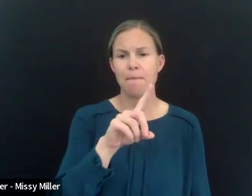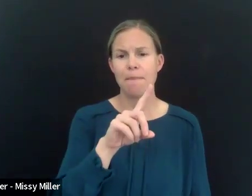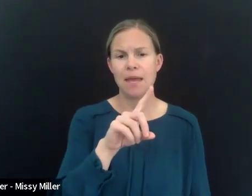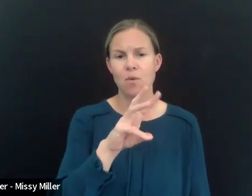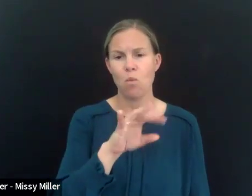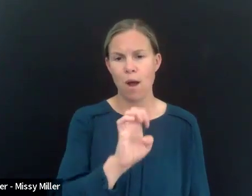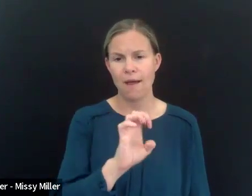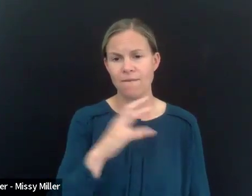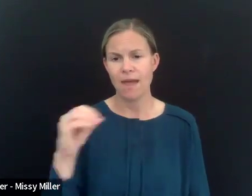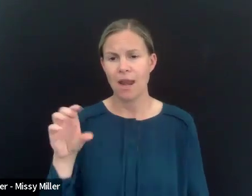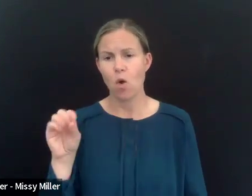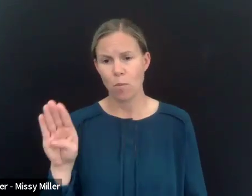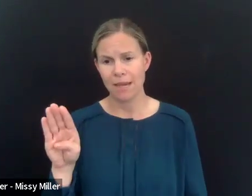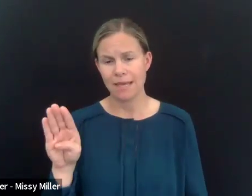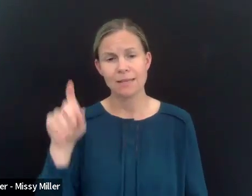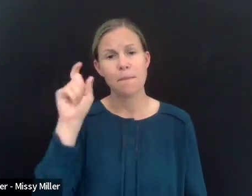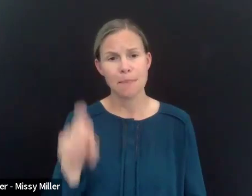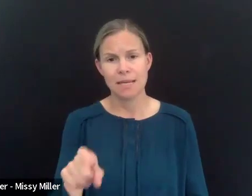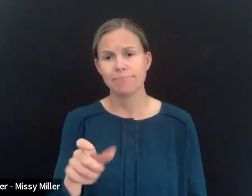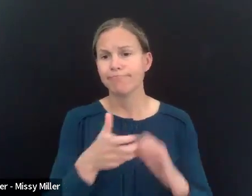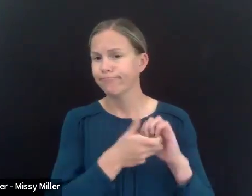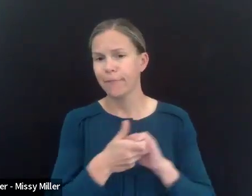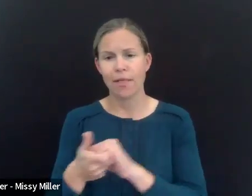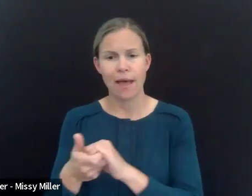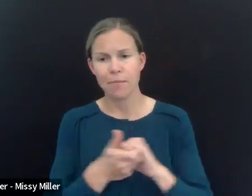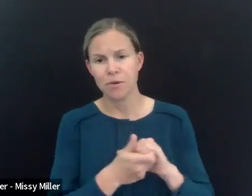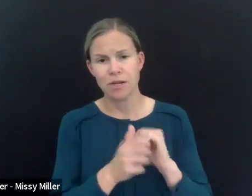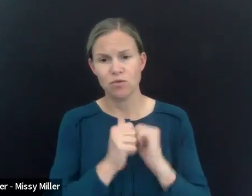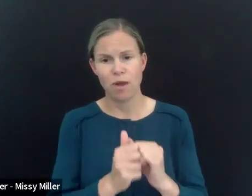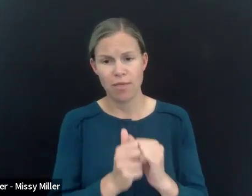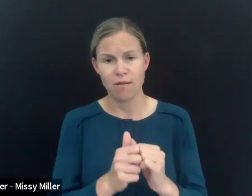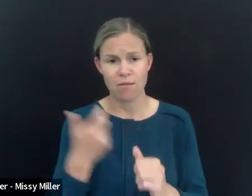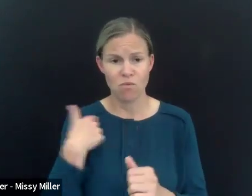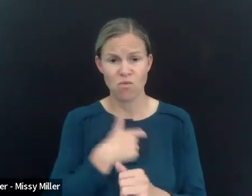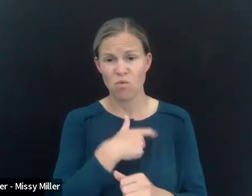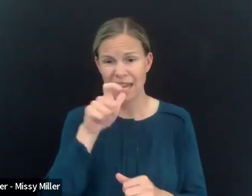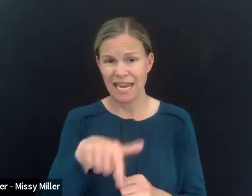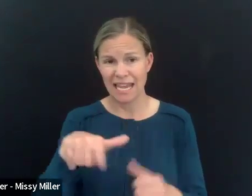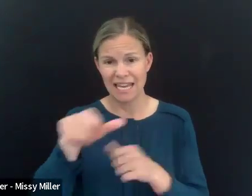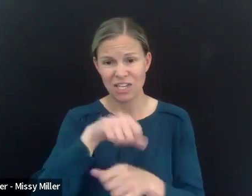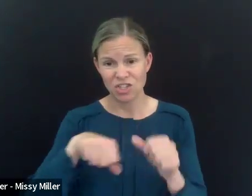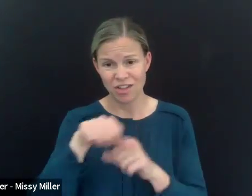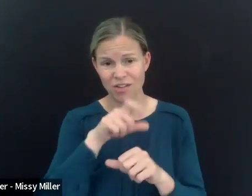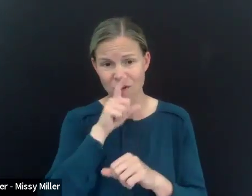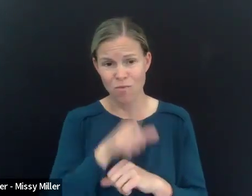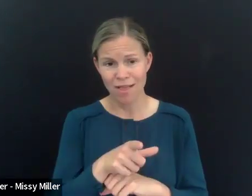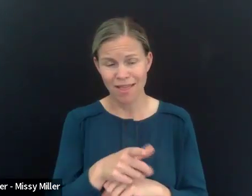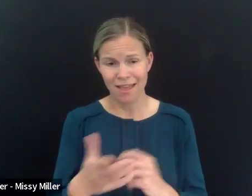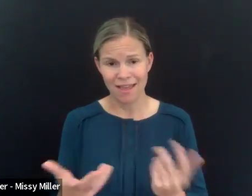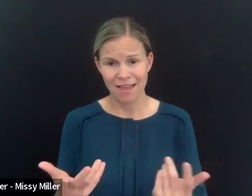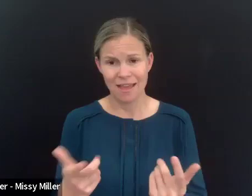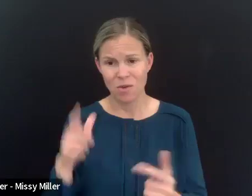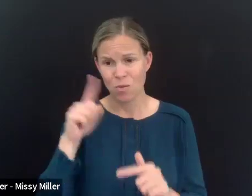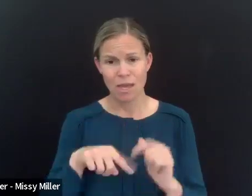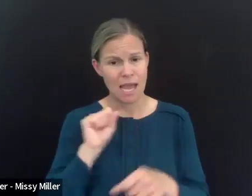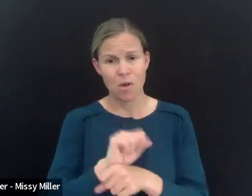together in terms of collaboration and understand that we need each other. you know, we can't work without